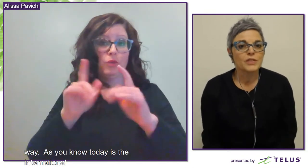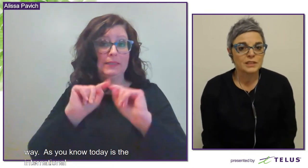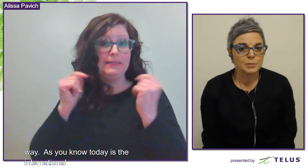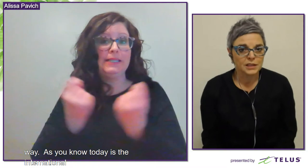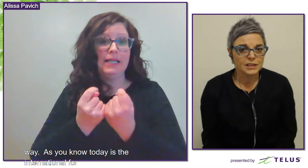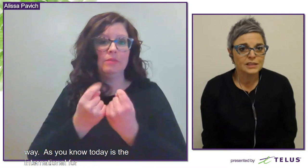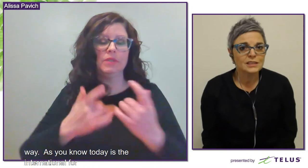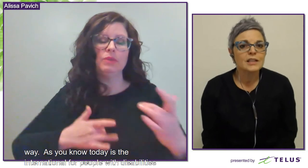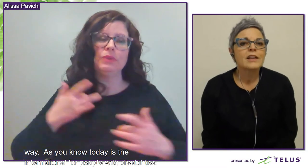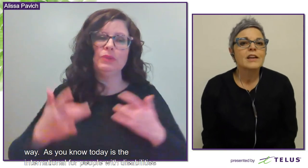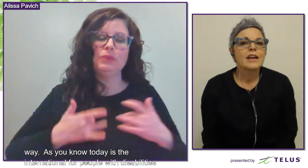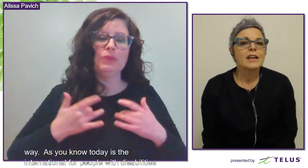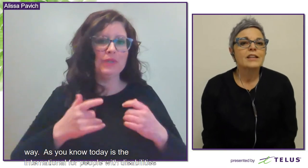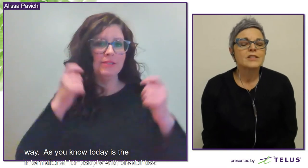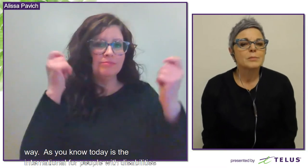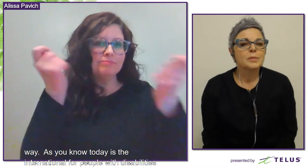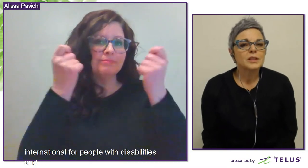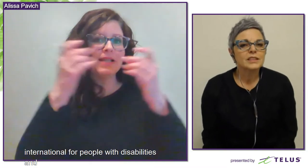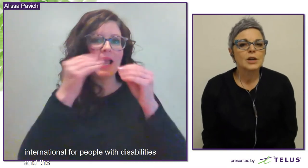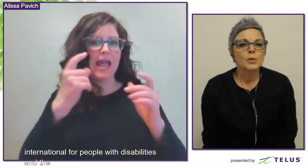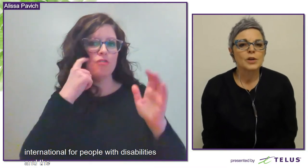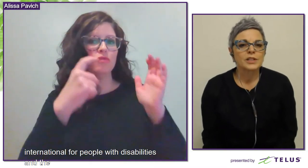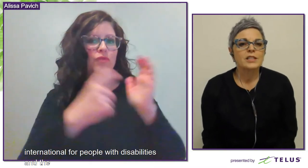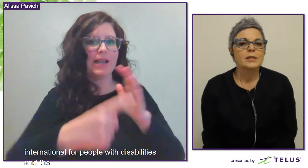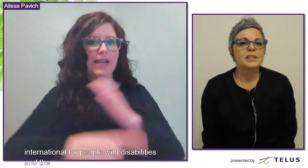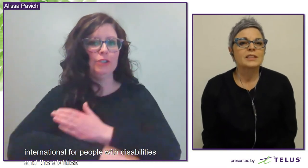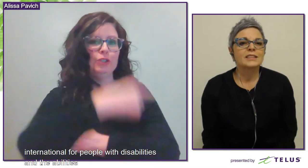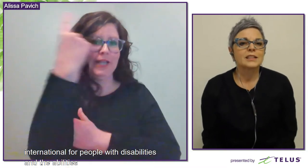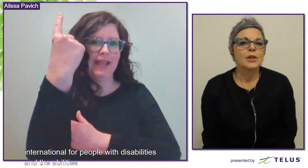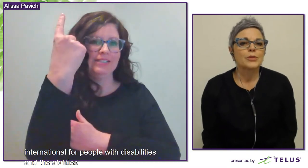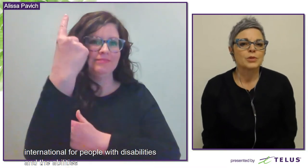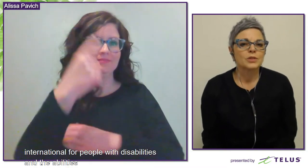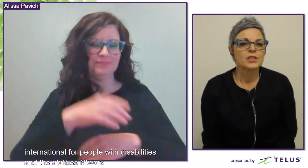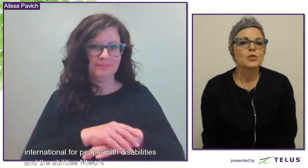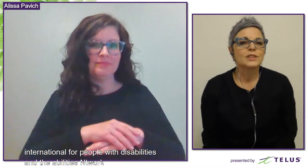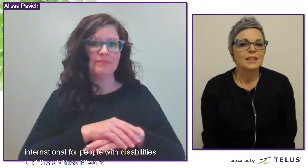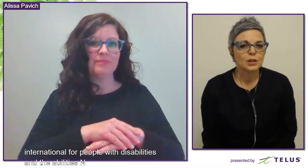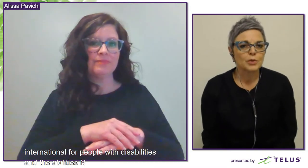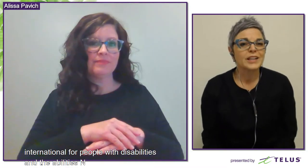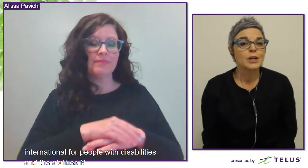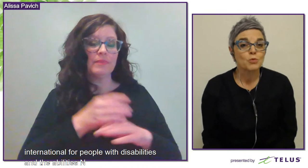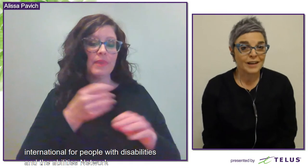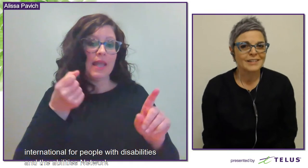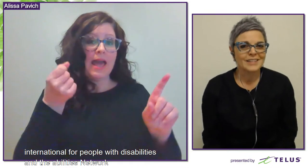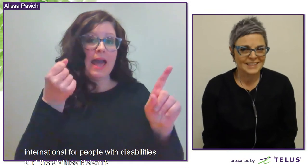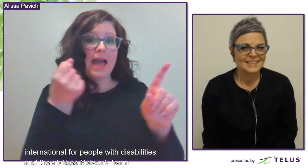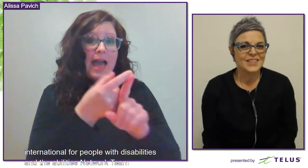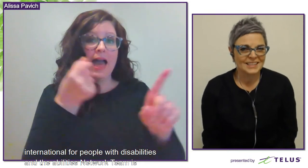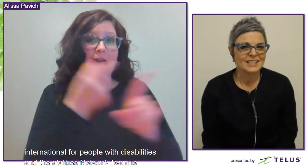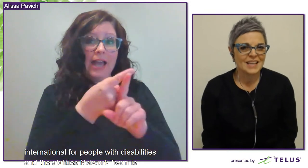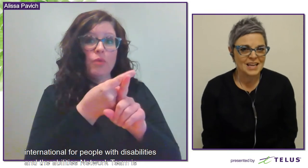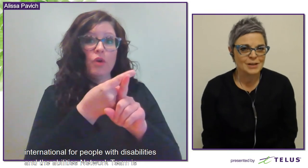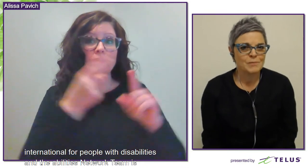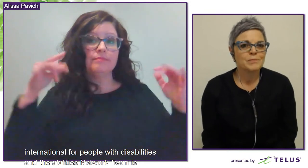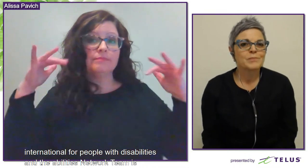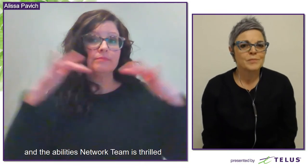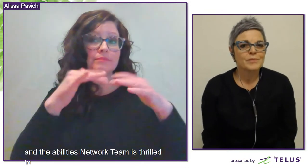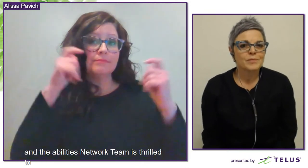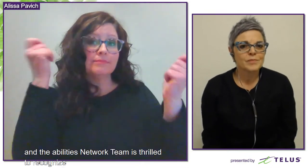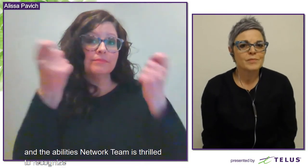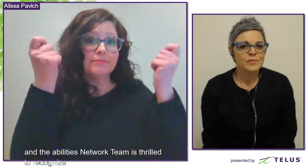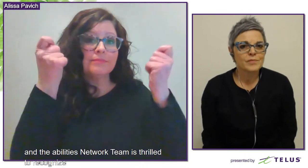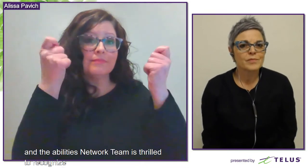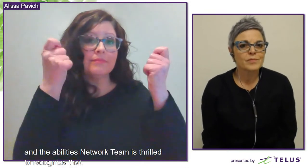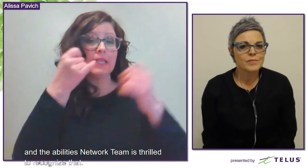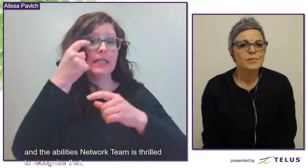People with Disabilities, and the Abilities Network team is thrilled to celebrate and recognize this day.